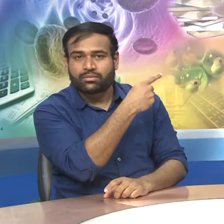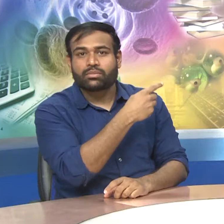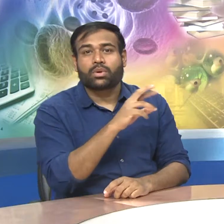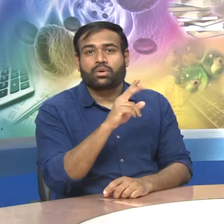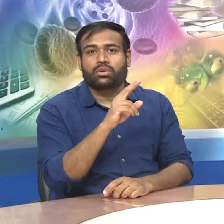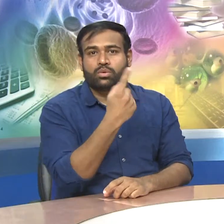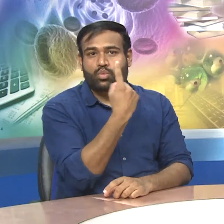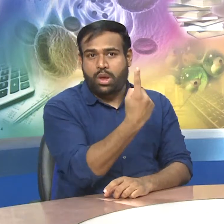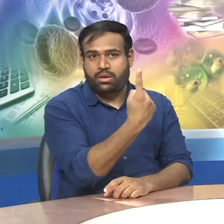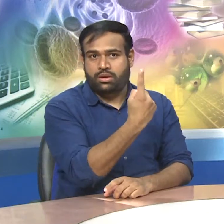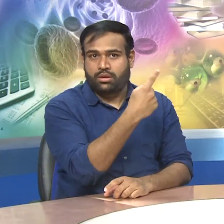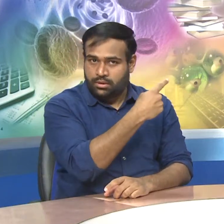First is